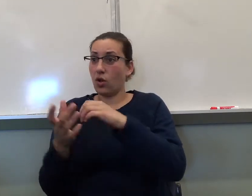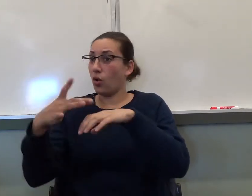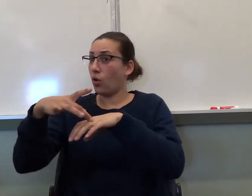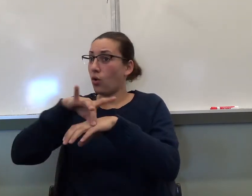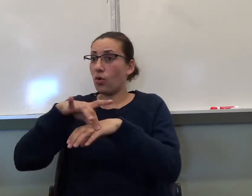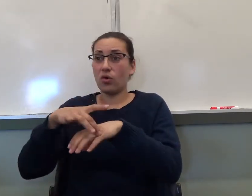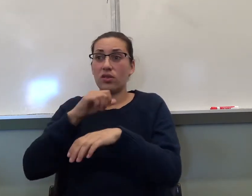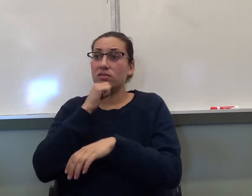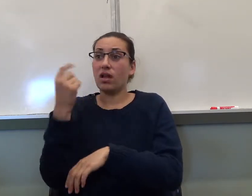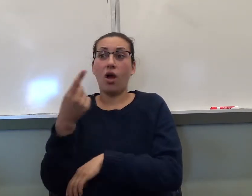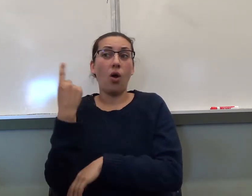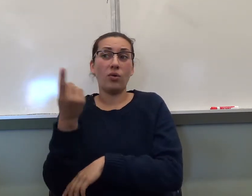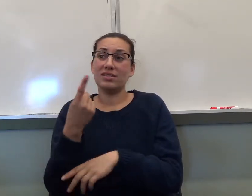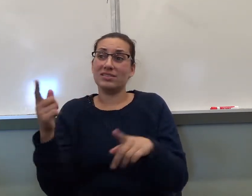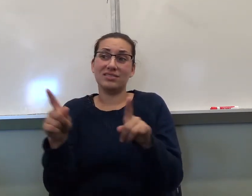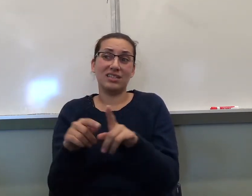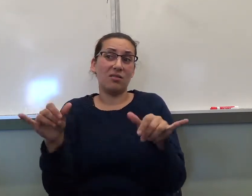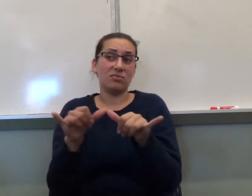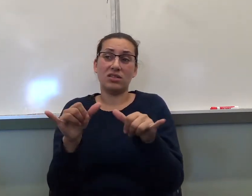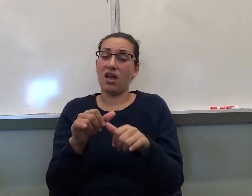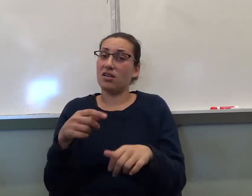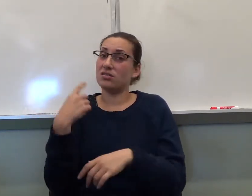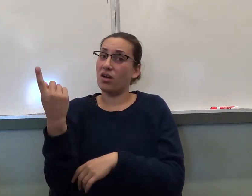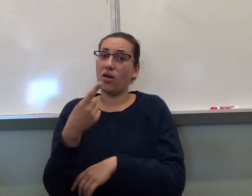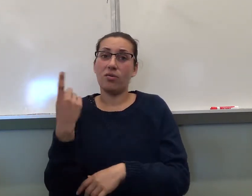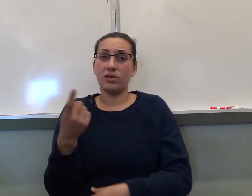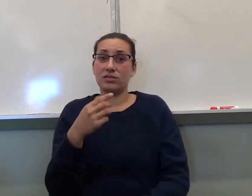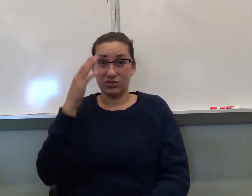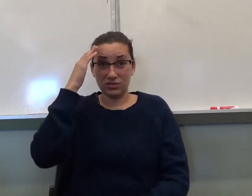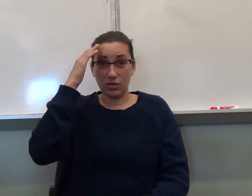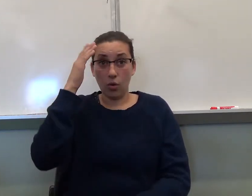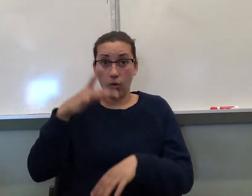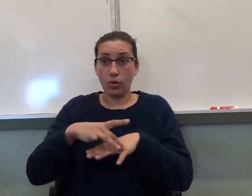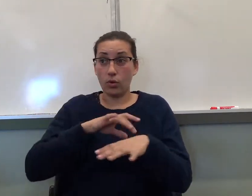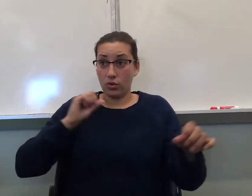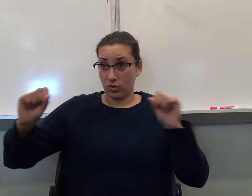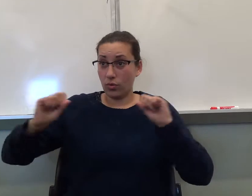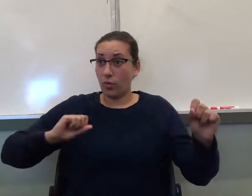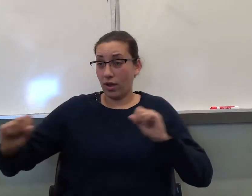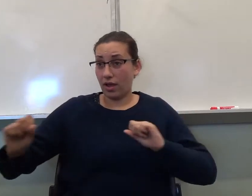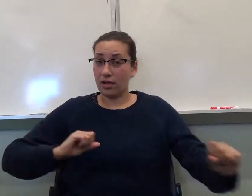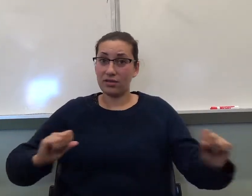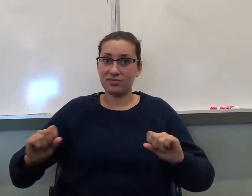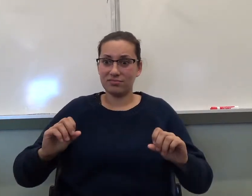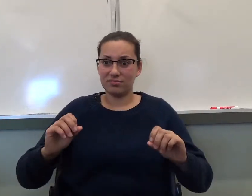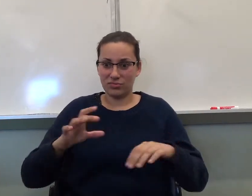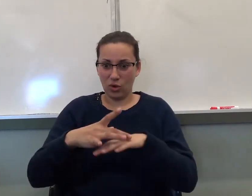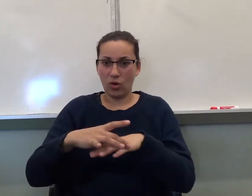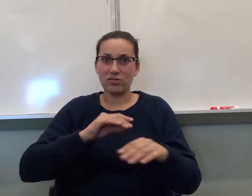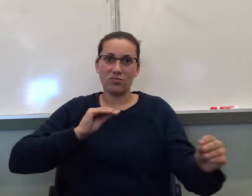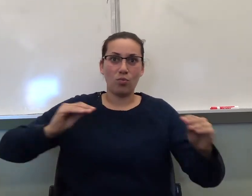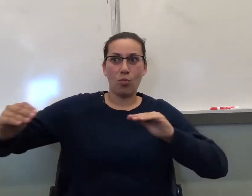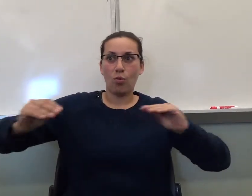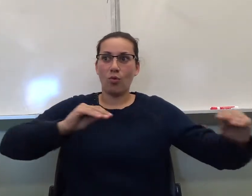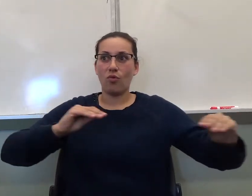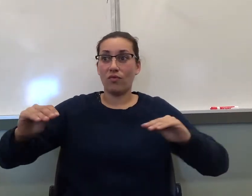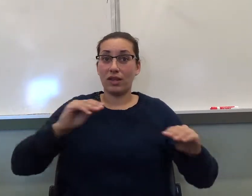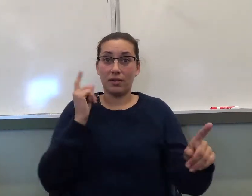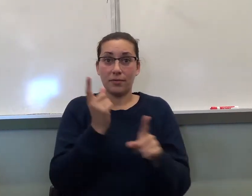time. I mean, anyone ever been in an earthquake? Yeah, it's moving around, isn't it? Yeah. And as a matter